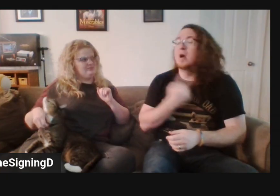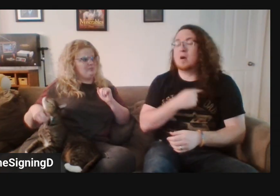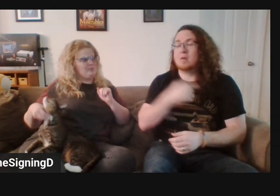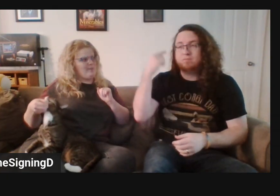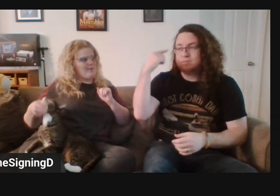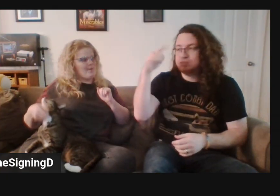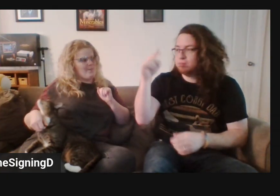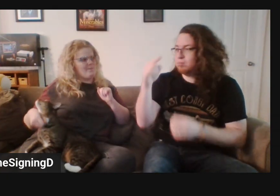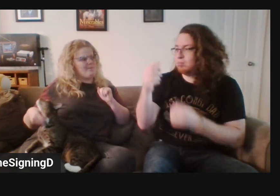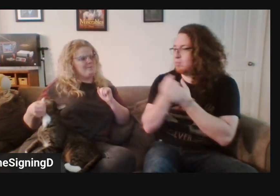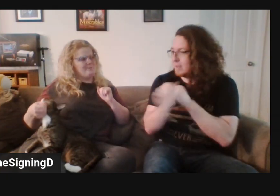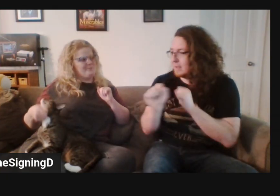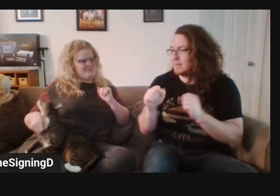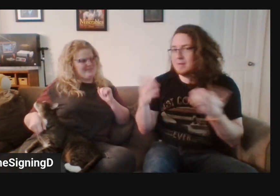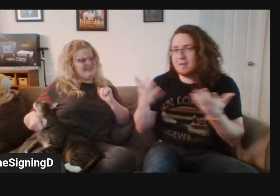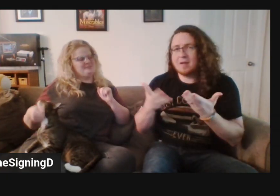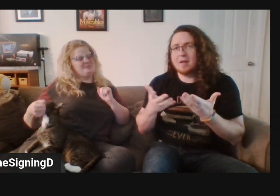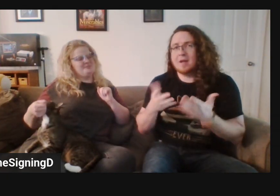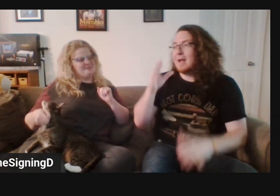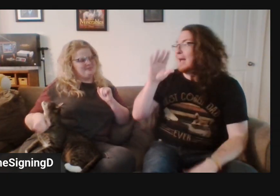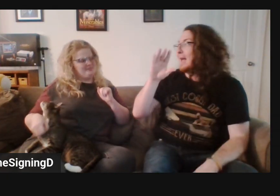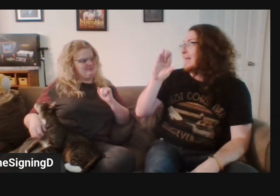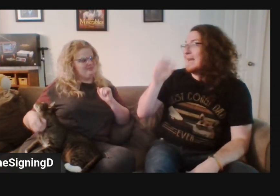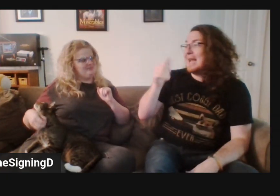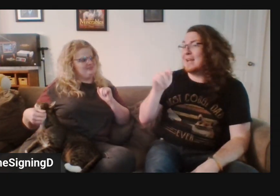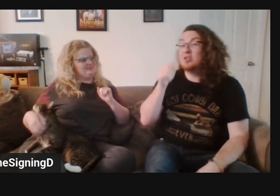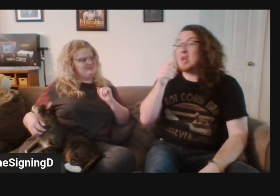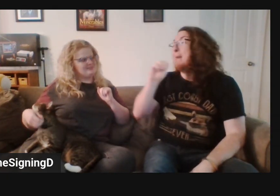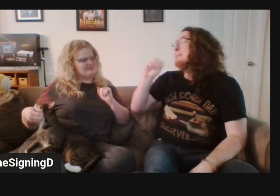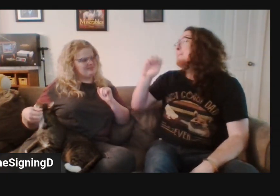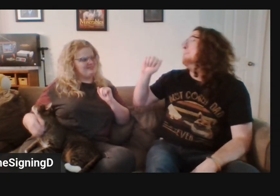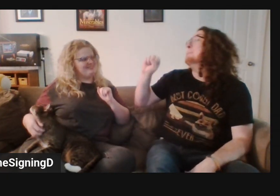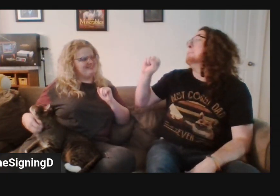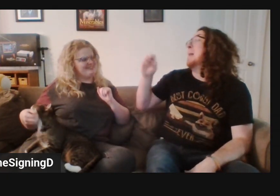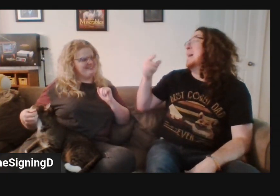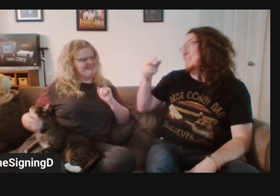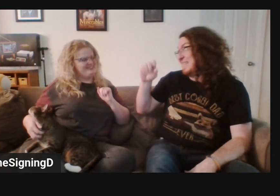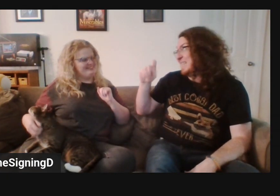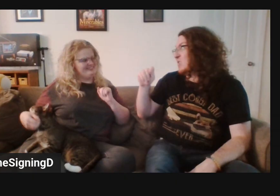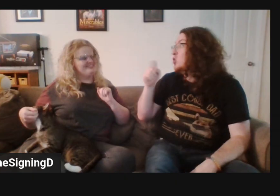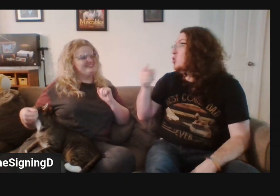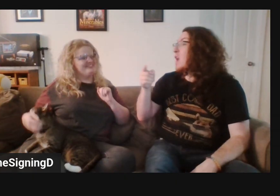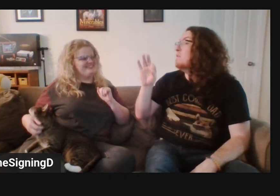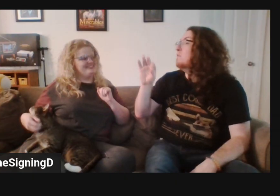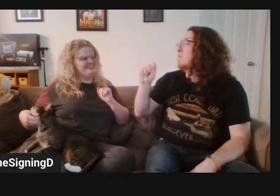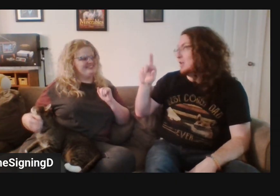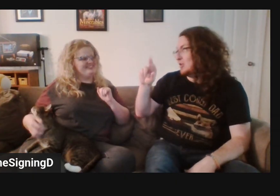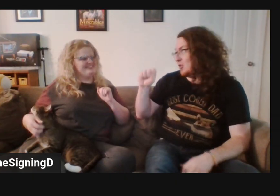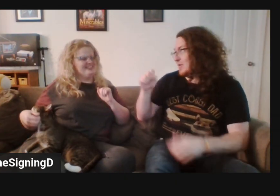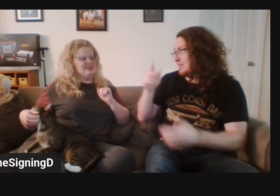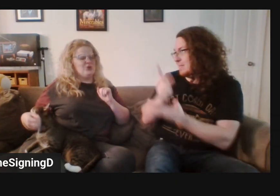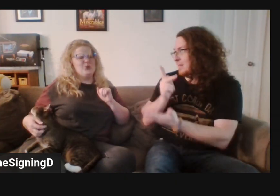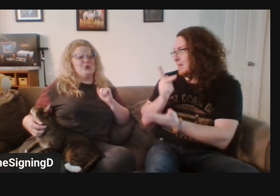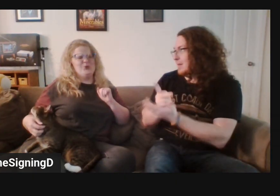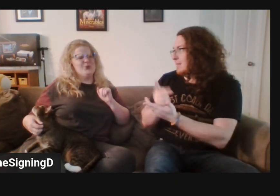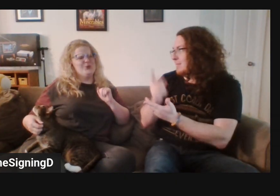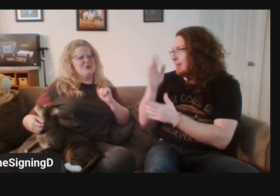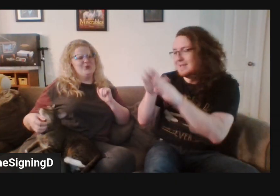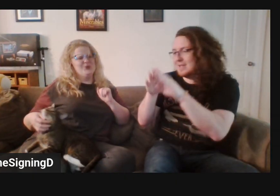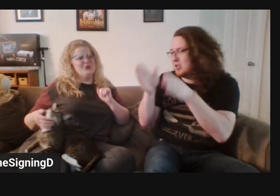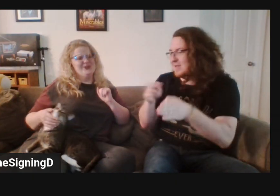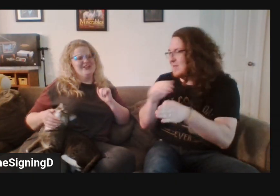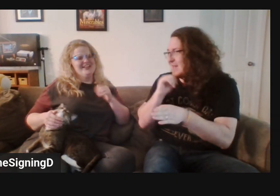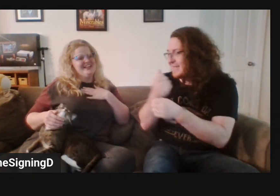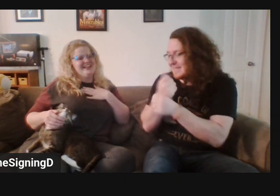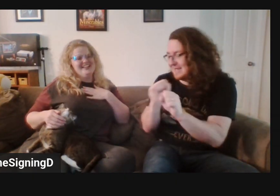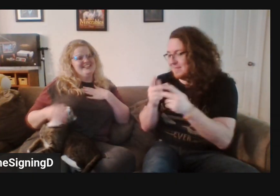here. Kat is a masochist and fosters puppies because the shelter is not a safe place for